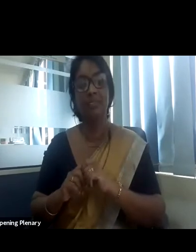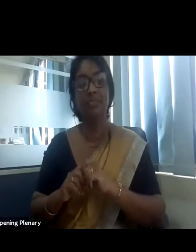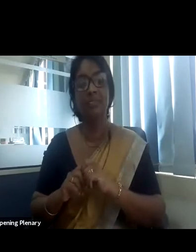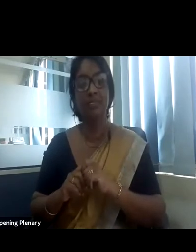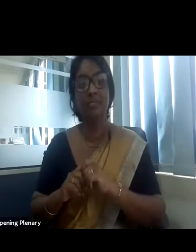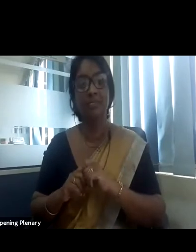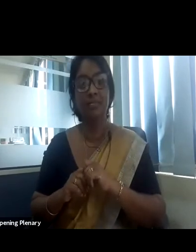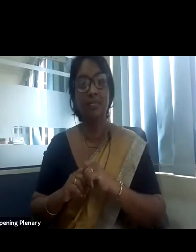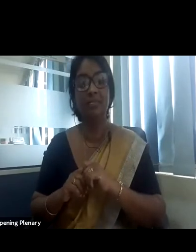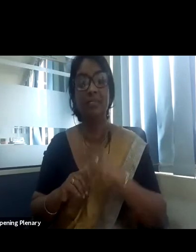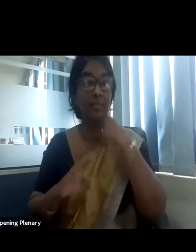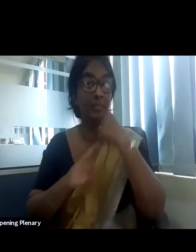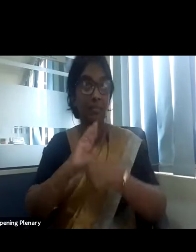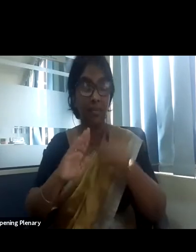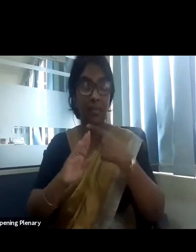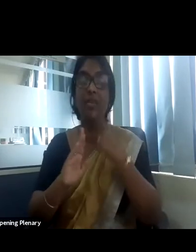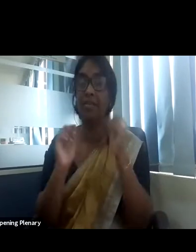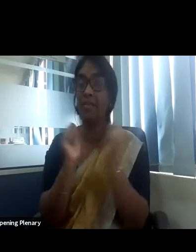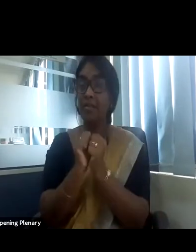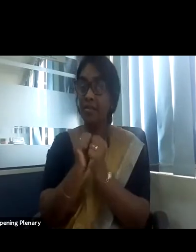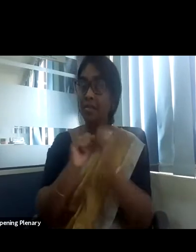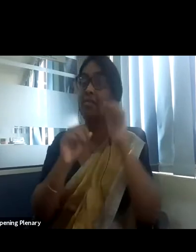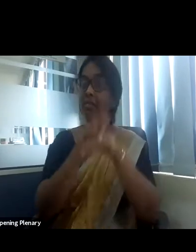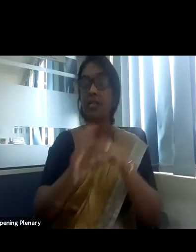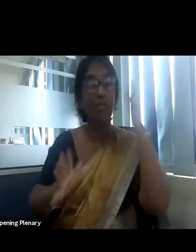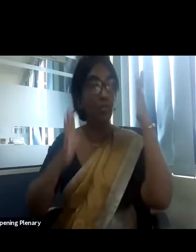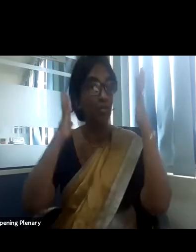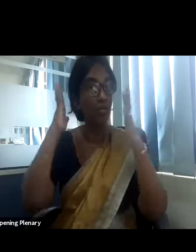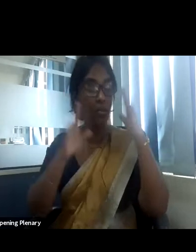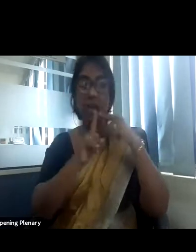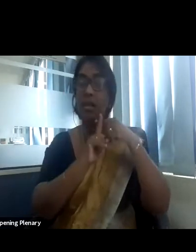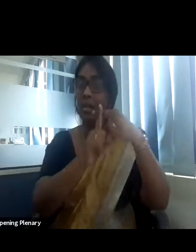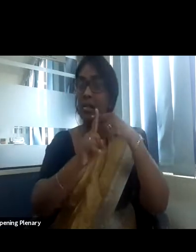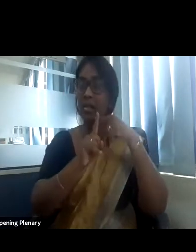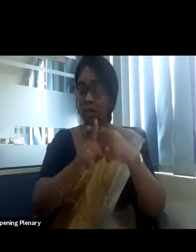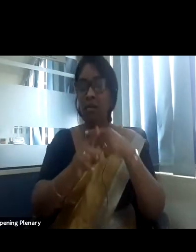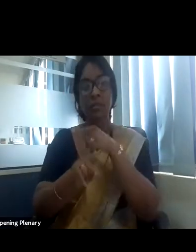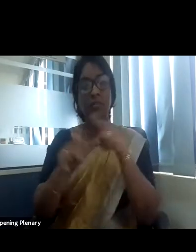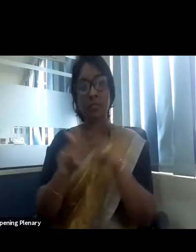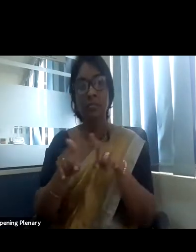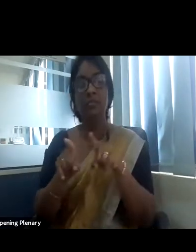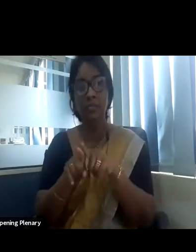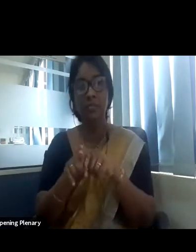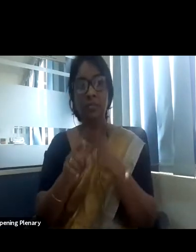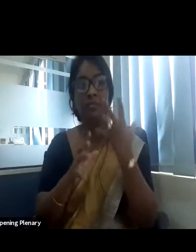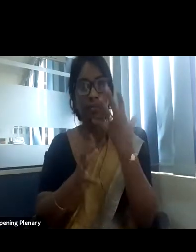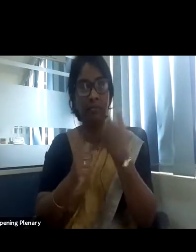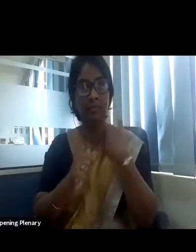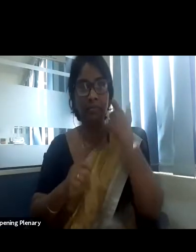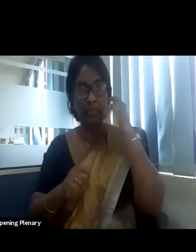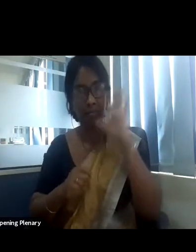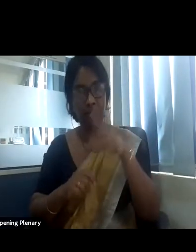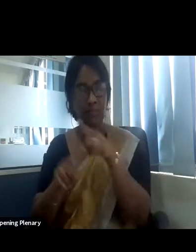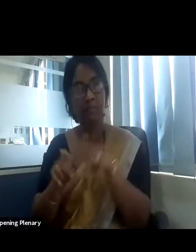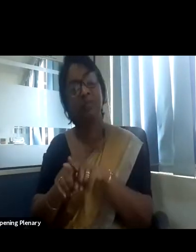gets underway. UNDP Sri Lanka is proud of and places a lot of hope and commitment